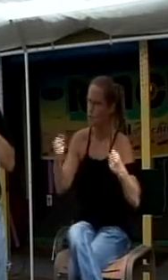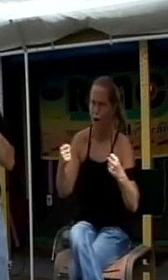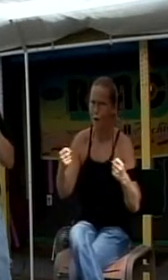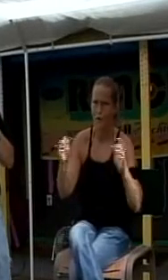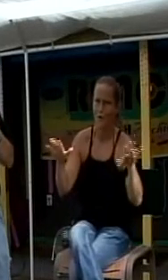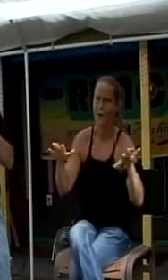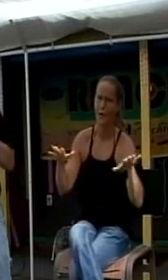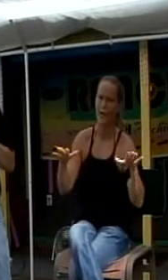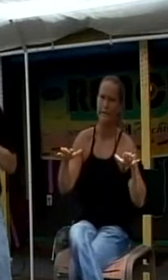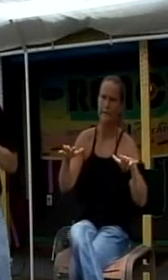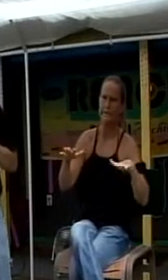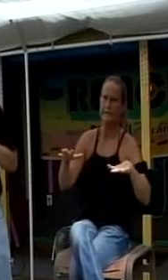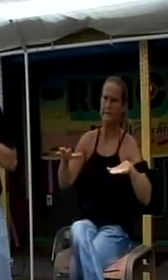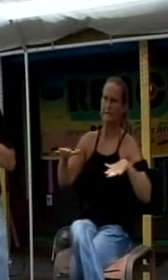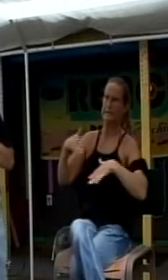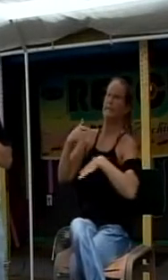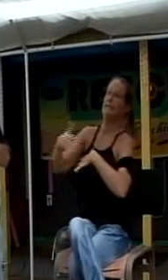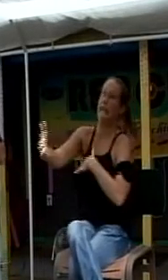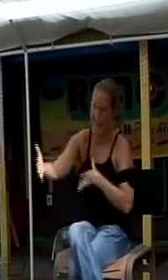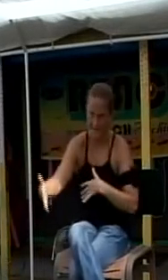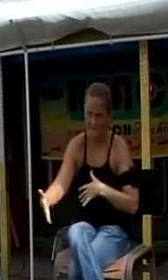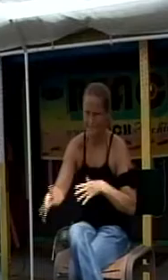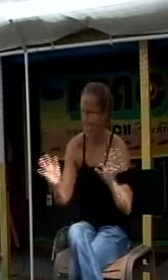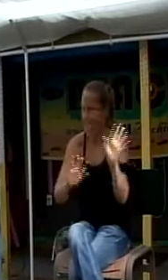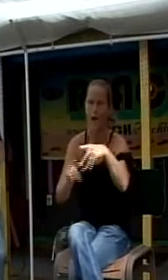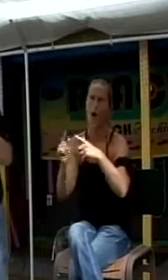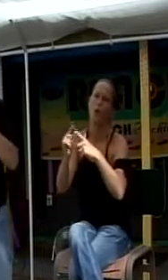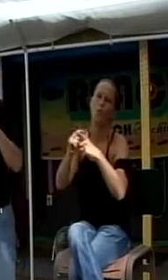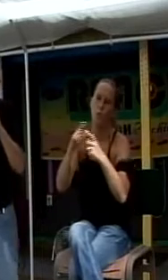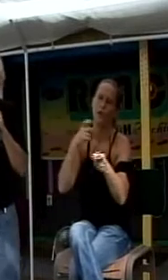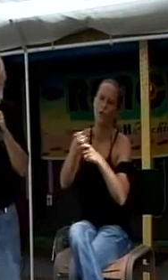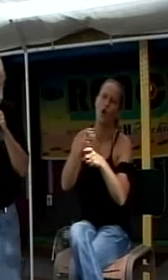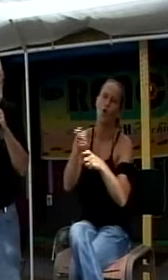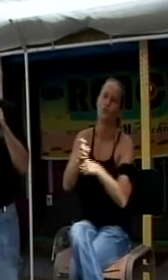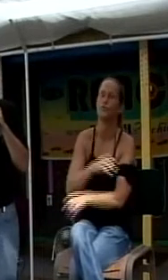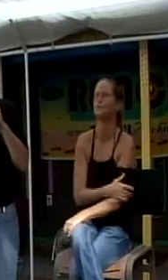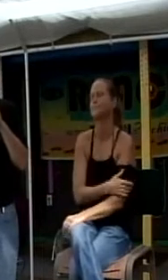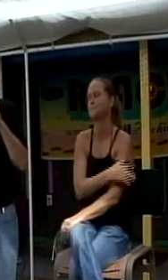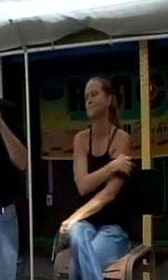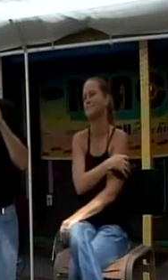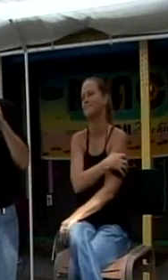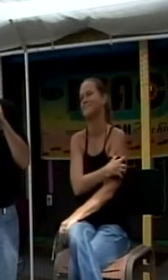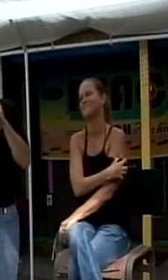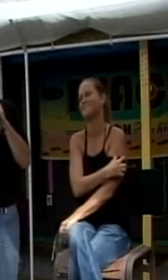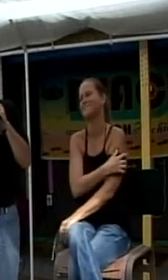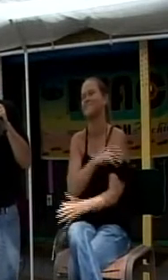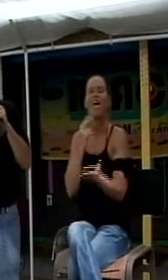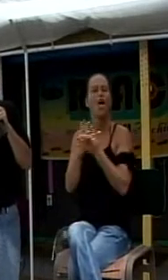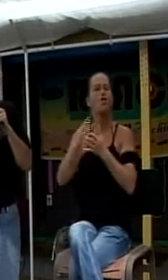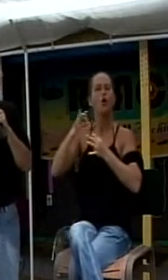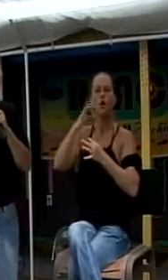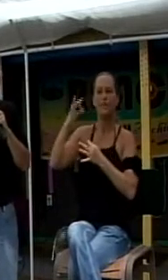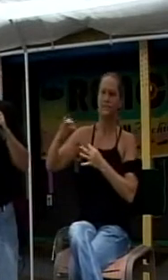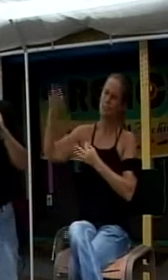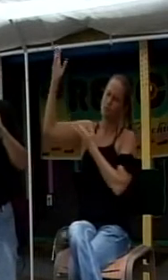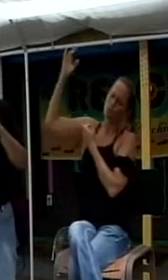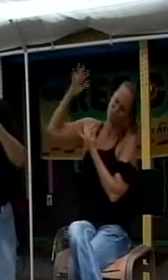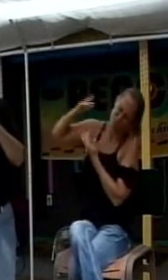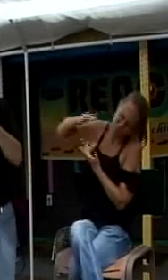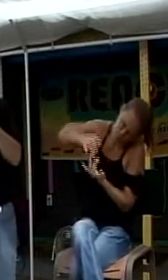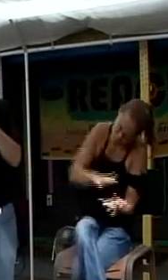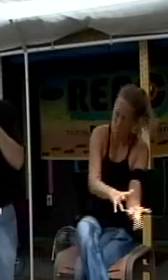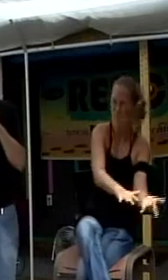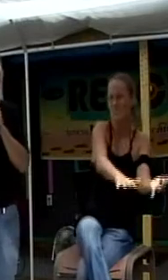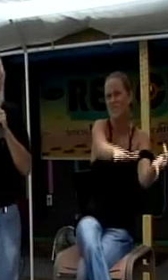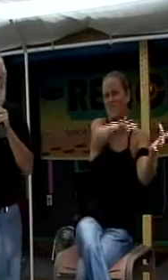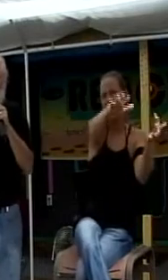On the day of Pentecost, the Holy Spirit came as a powerful wind. And actually, there's this, it's funny because Spirit,